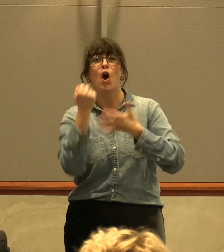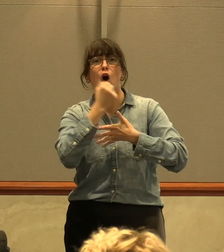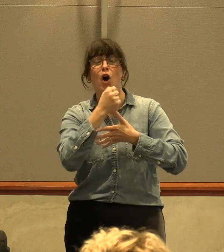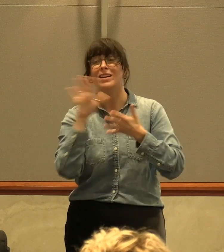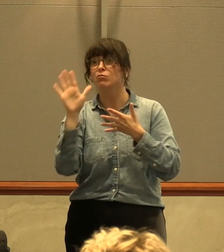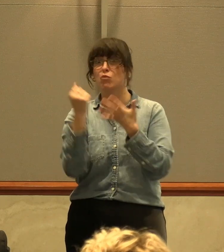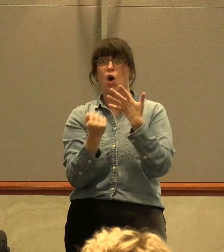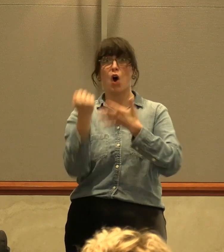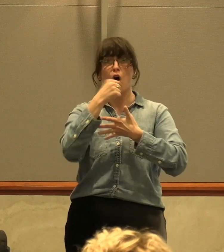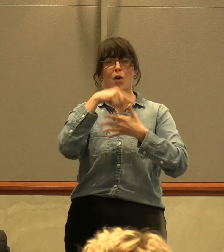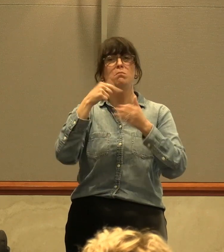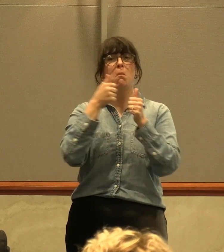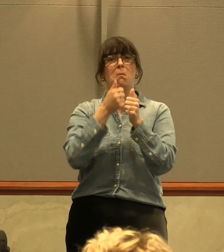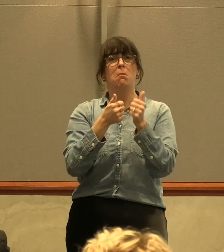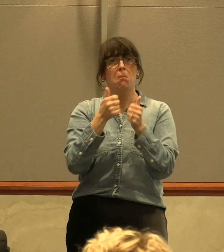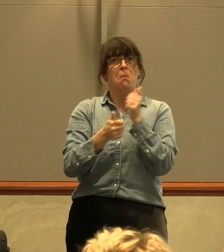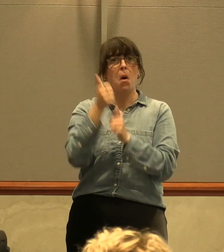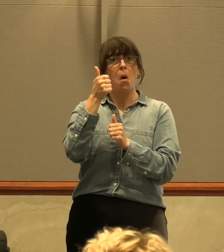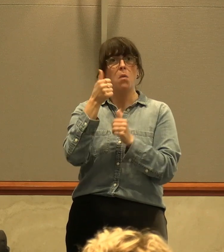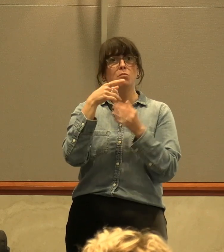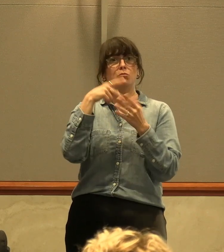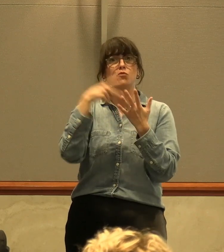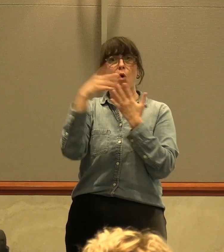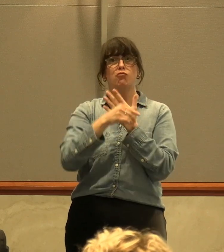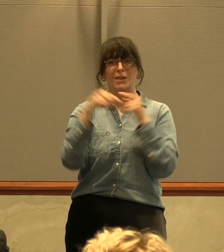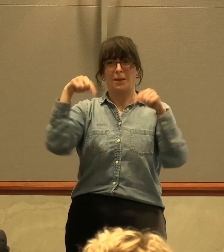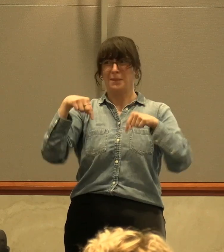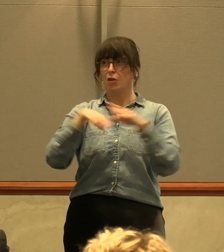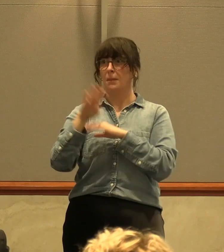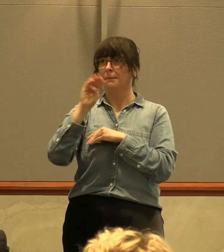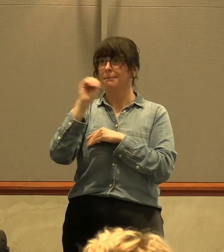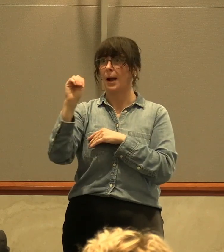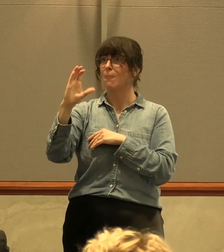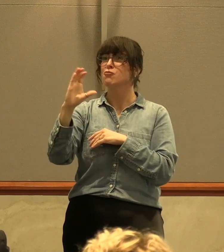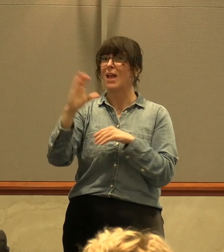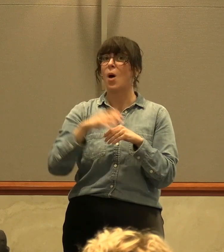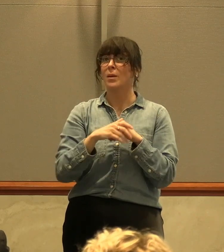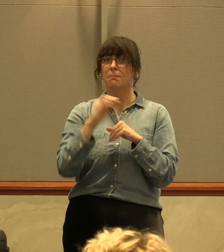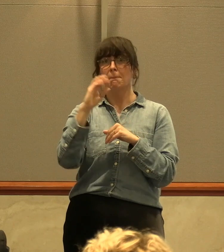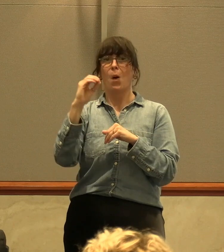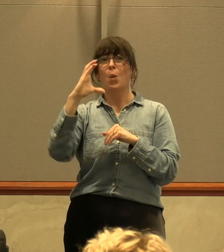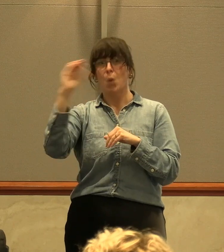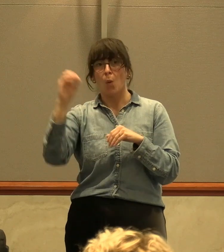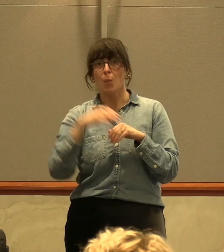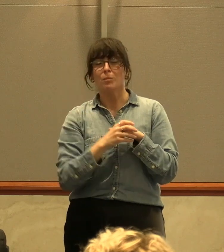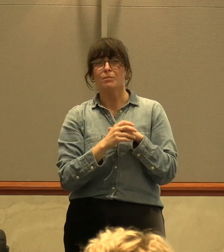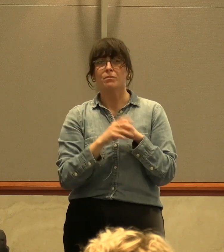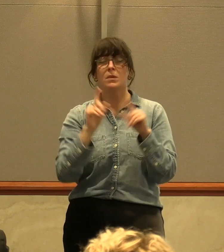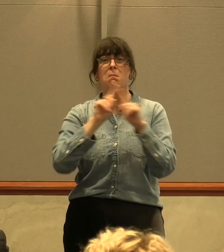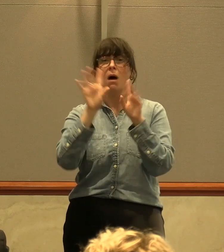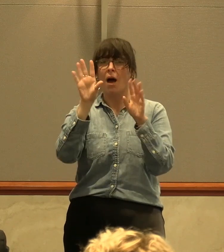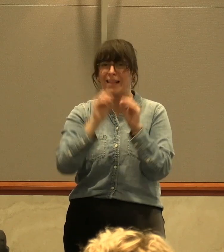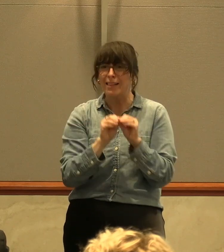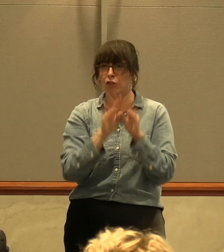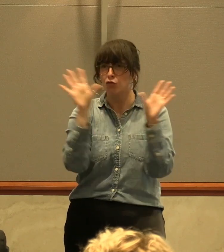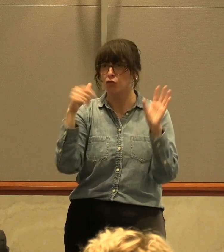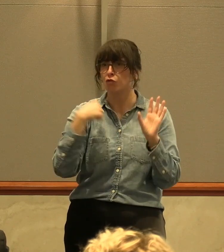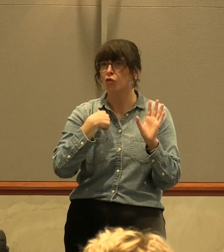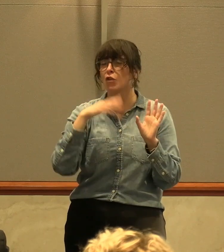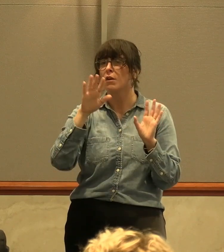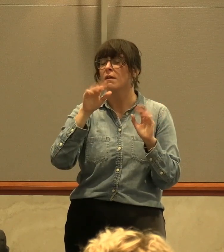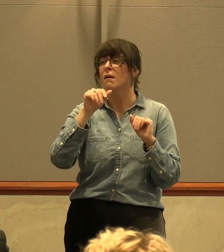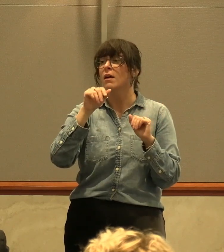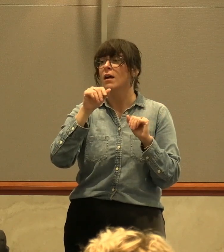them are programs right here in Montgomery County. But make no mistake about it,